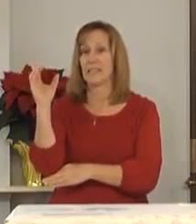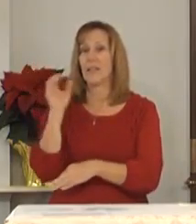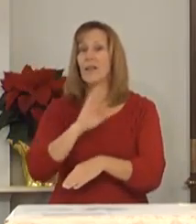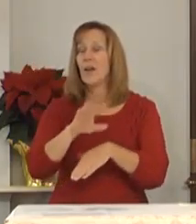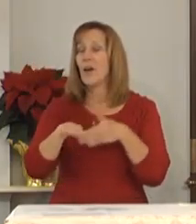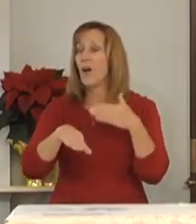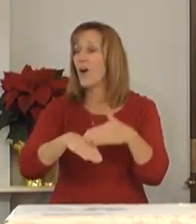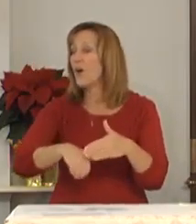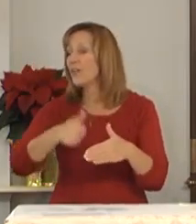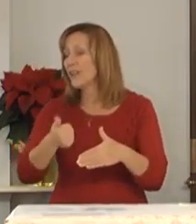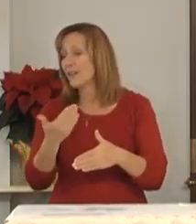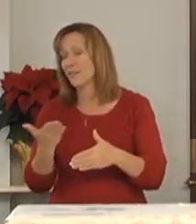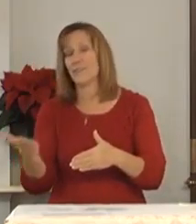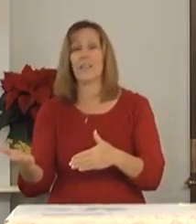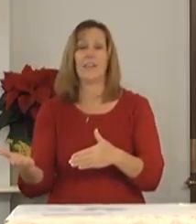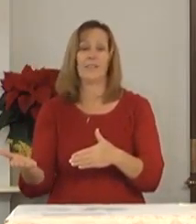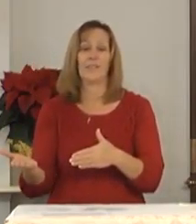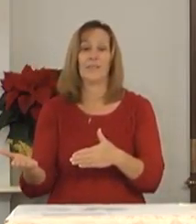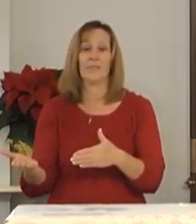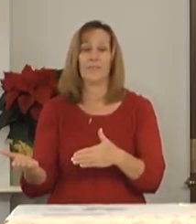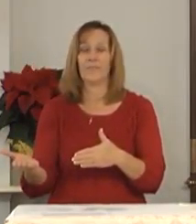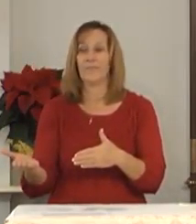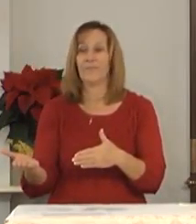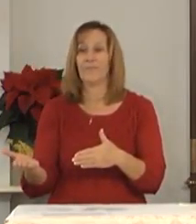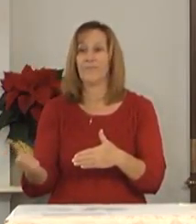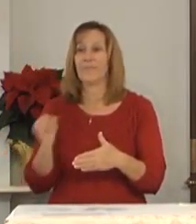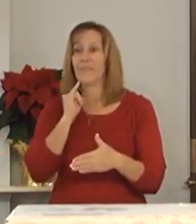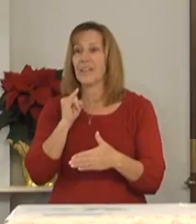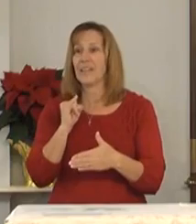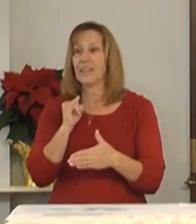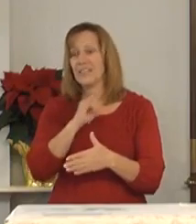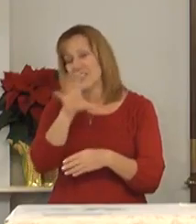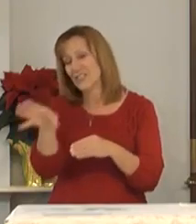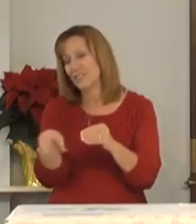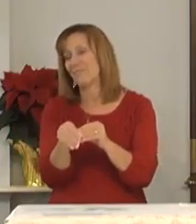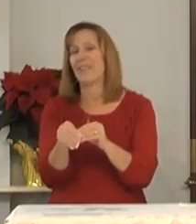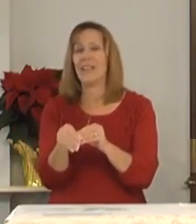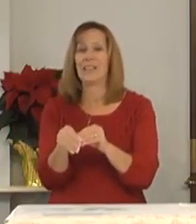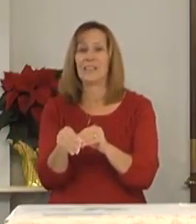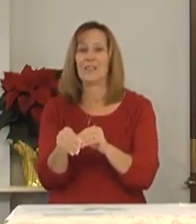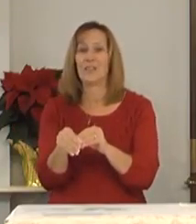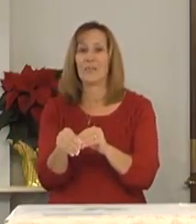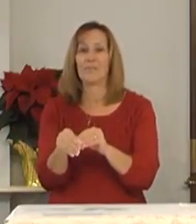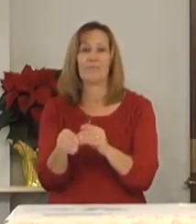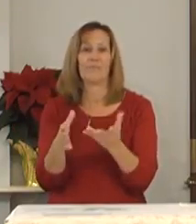All the other stuff is just extra.